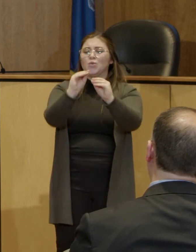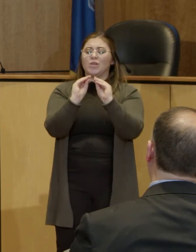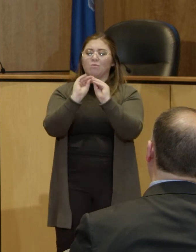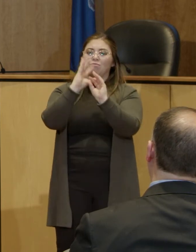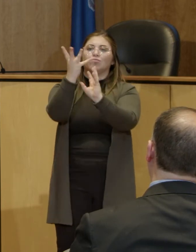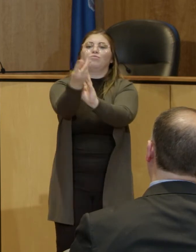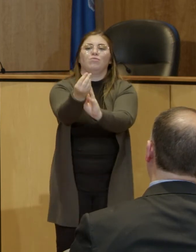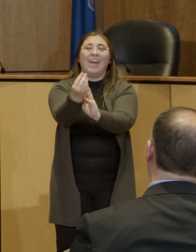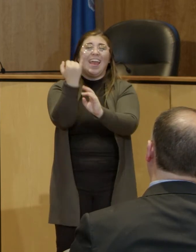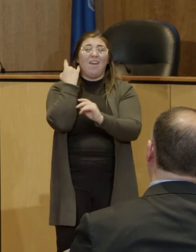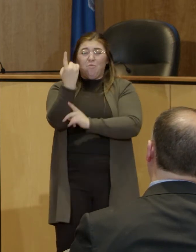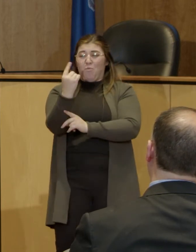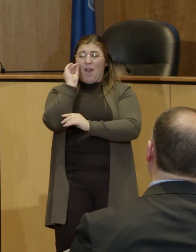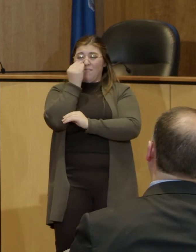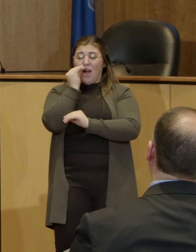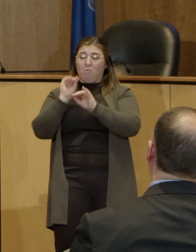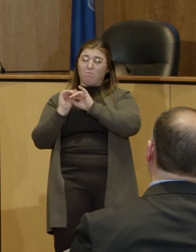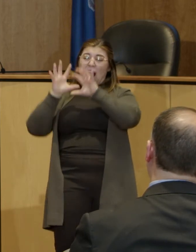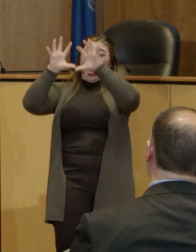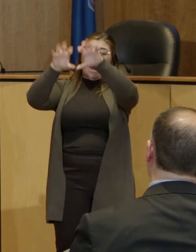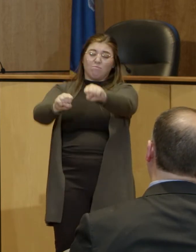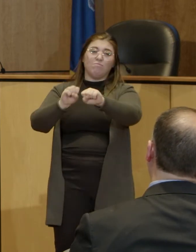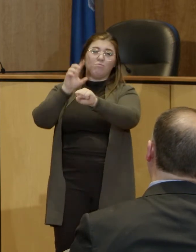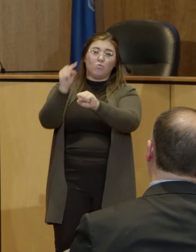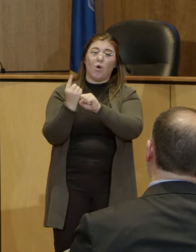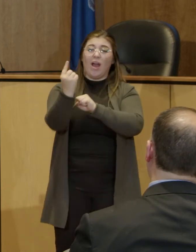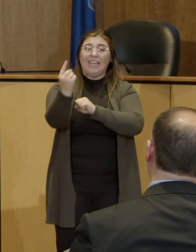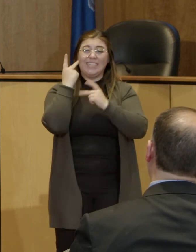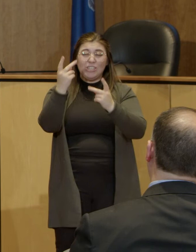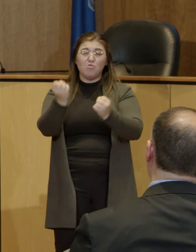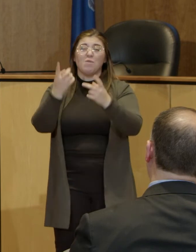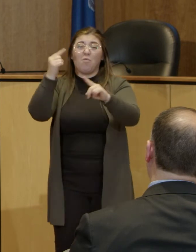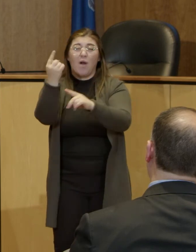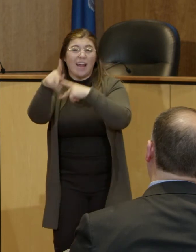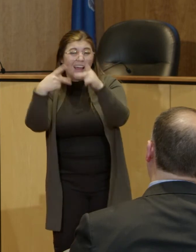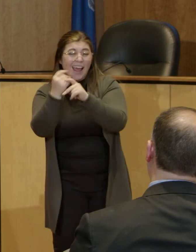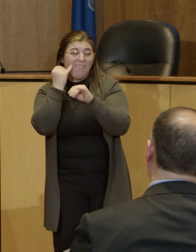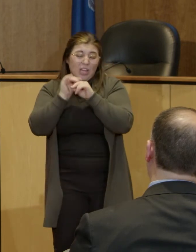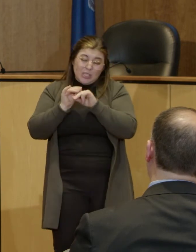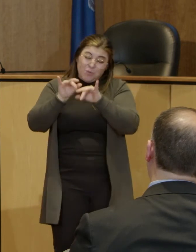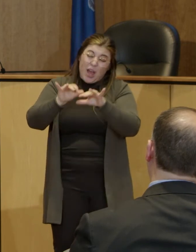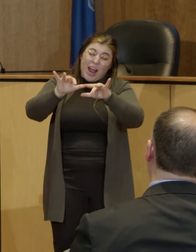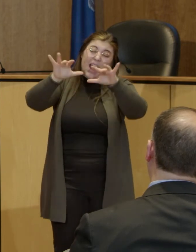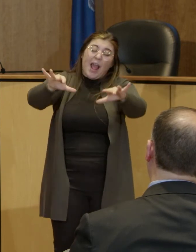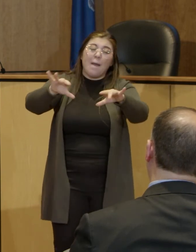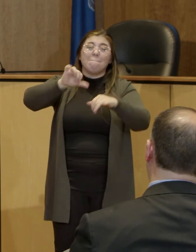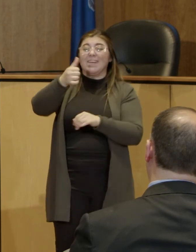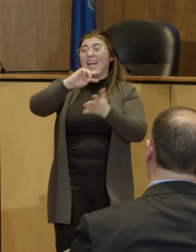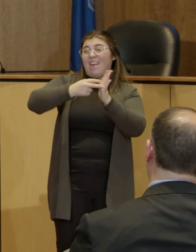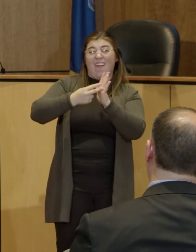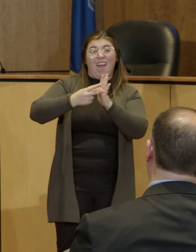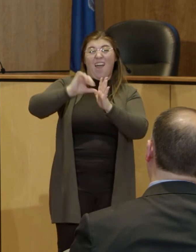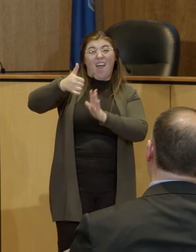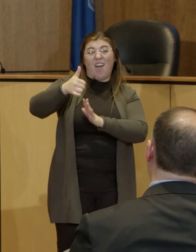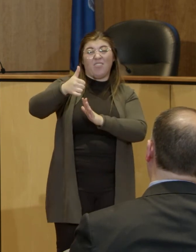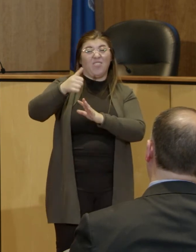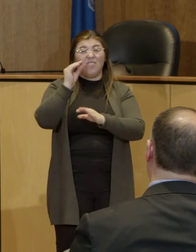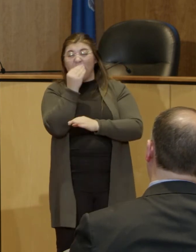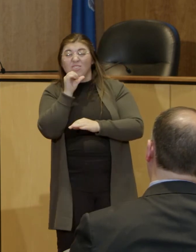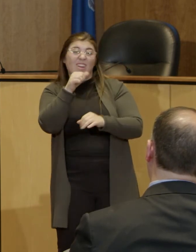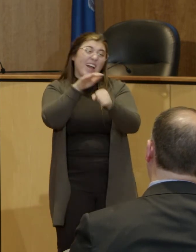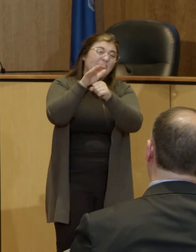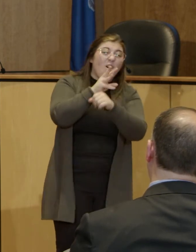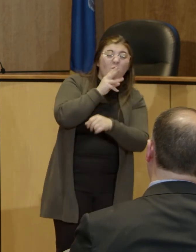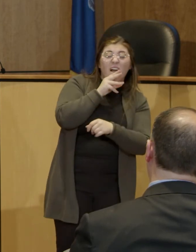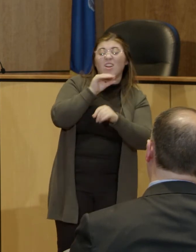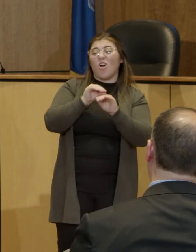one flower is taking over the others. If they're spreading their roots in ways that means that others don't get enough water, if